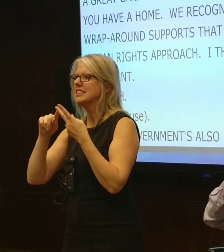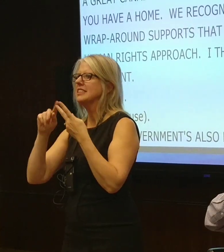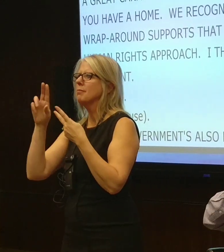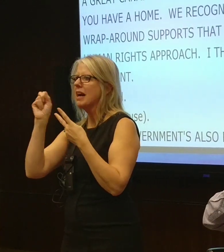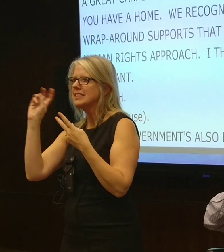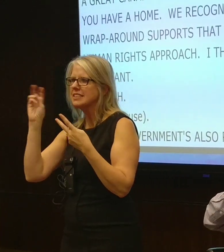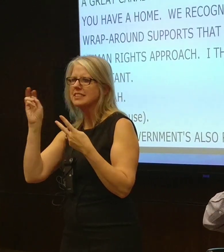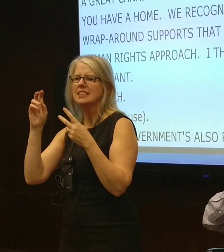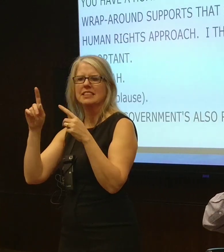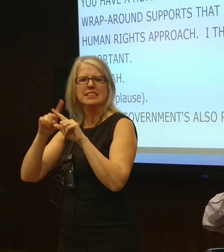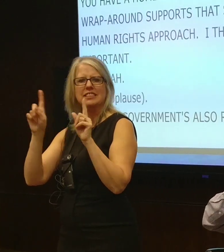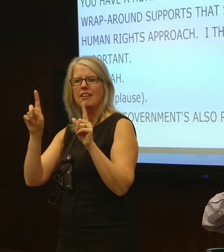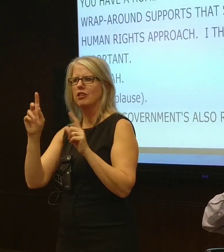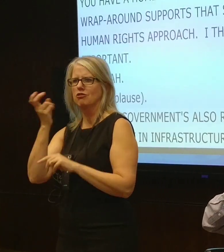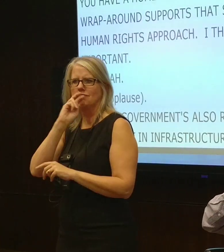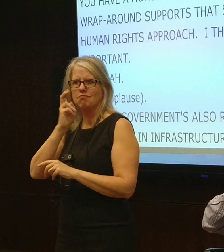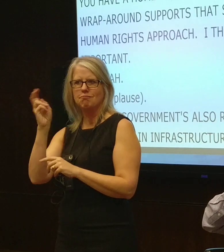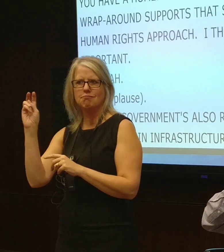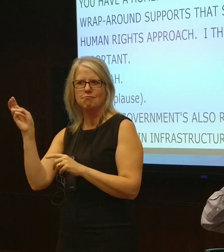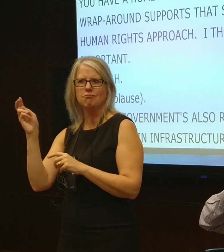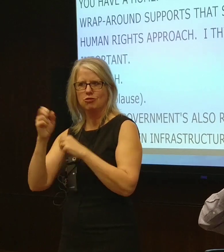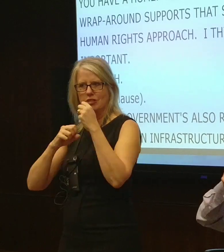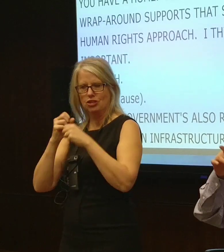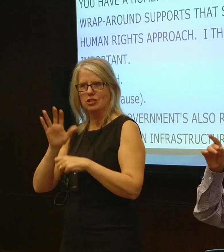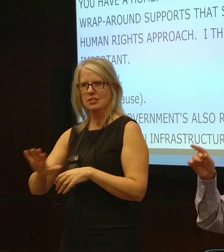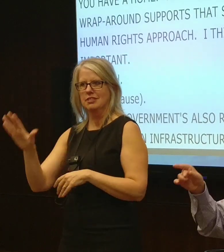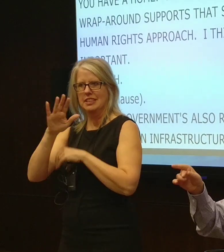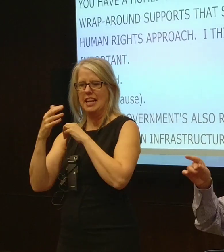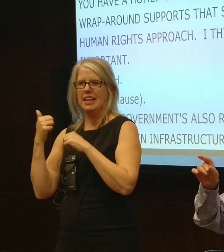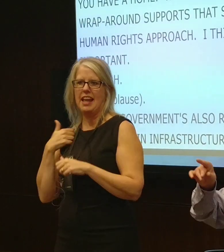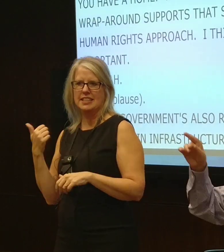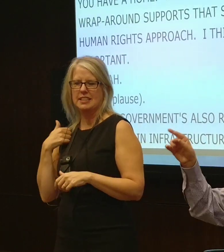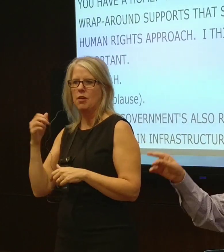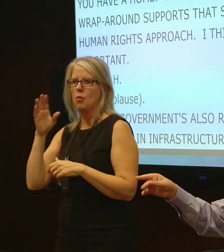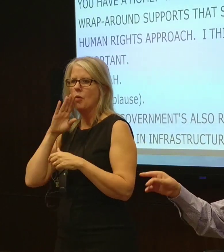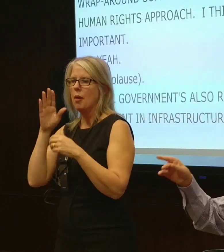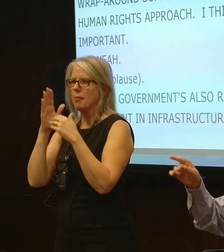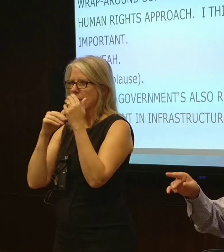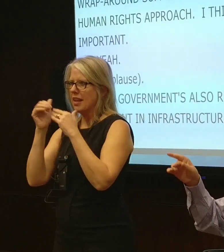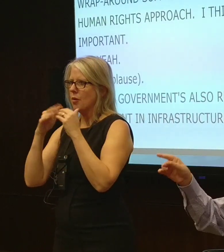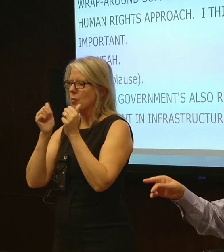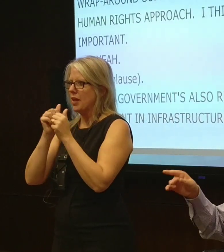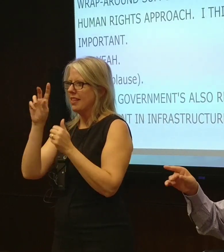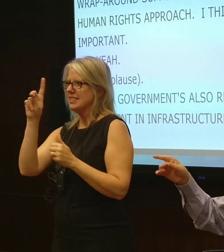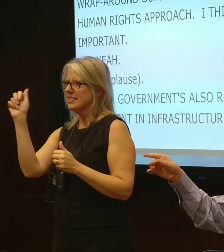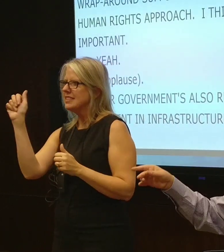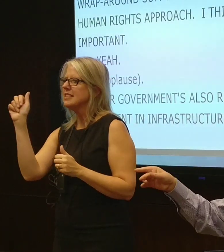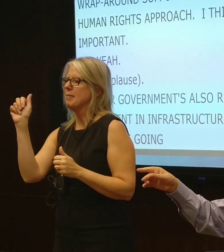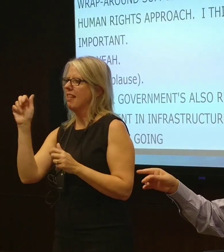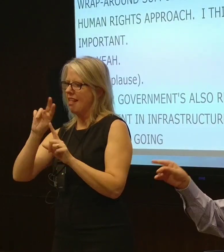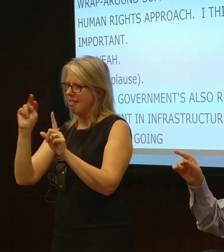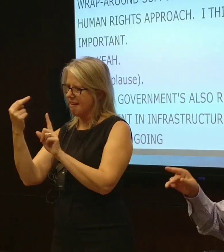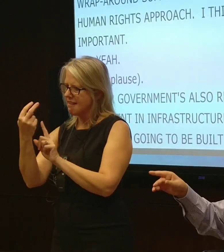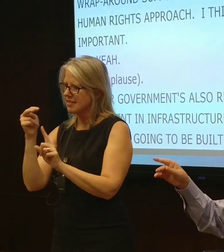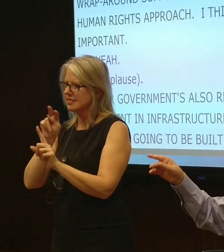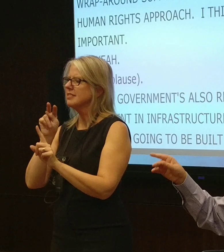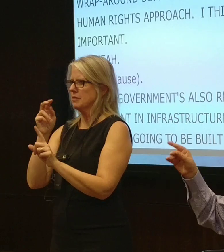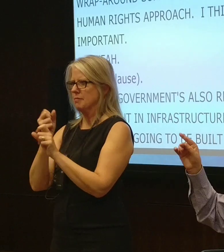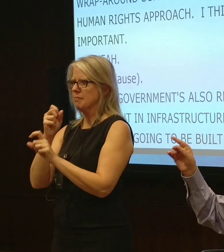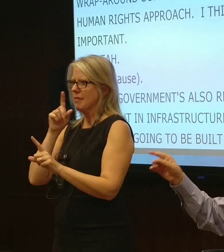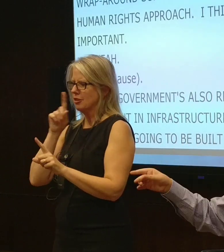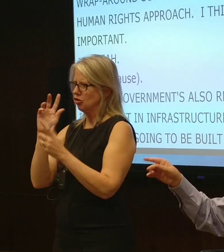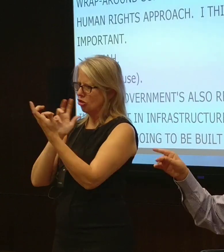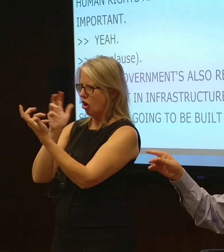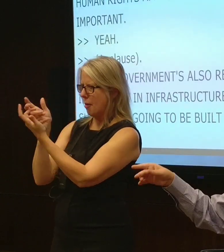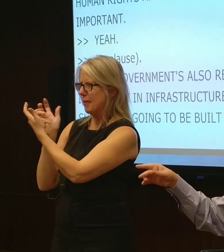different infrastructure around this country. It is going to be built with a disability lens around to ensure you're